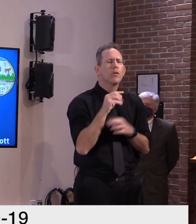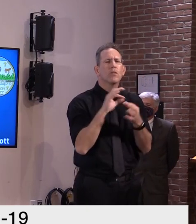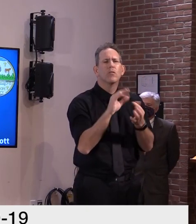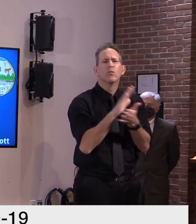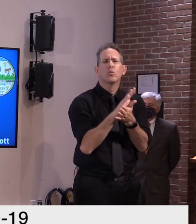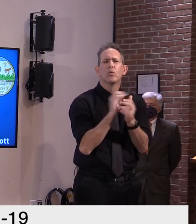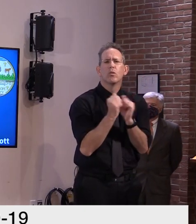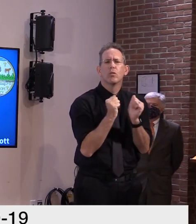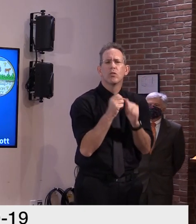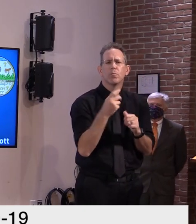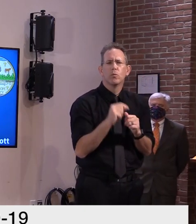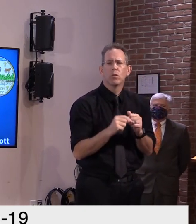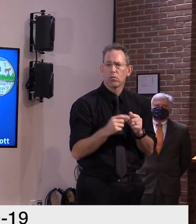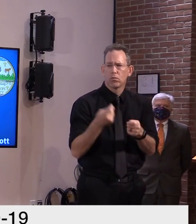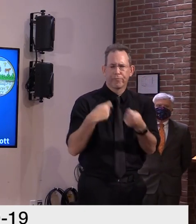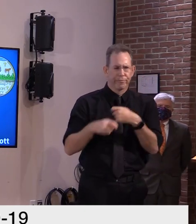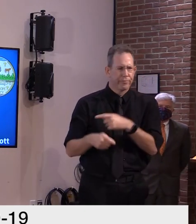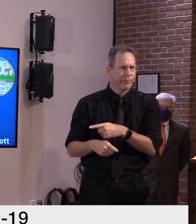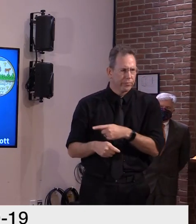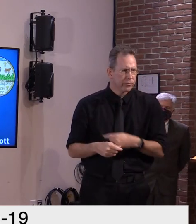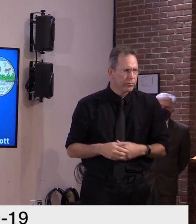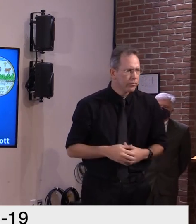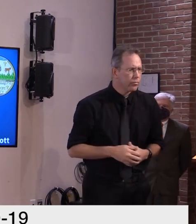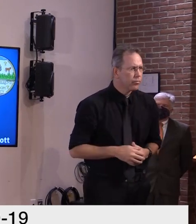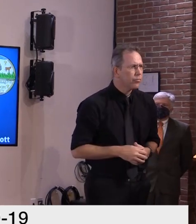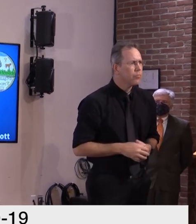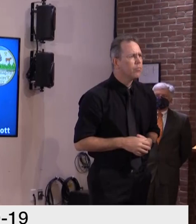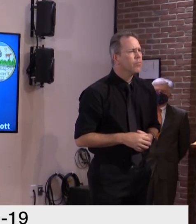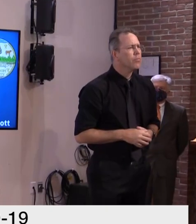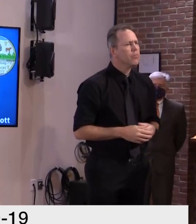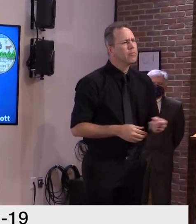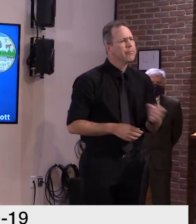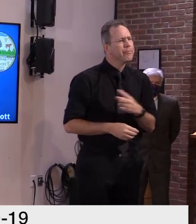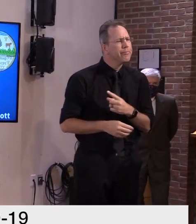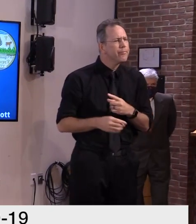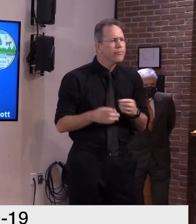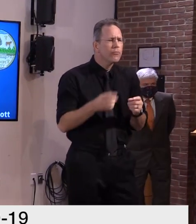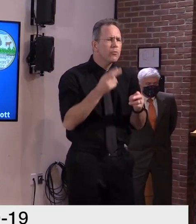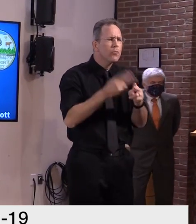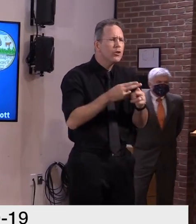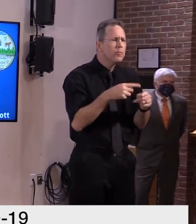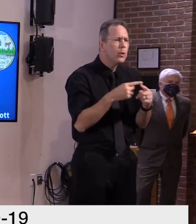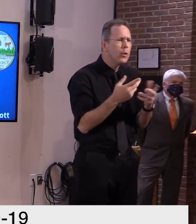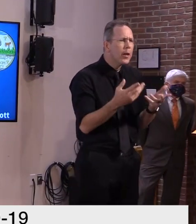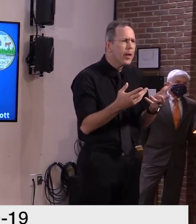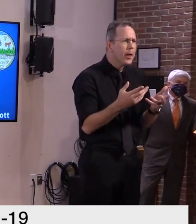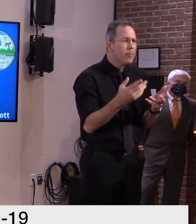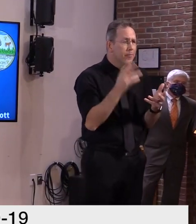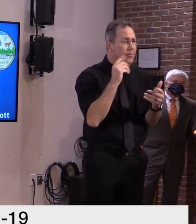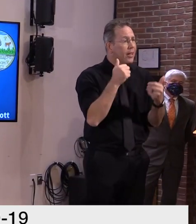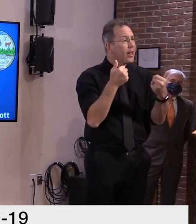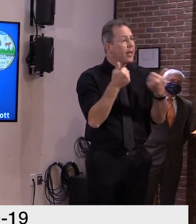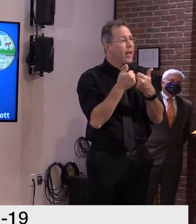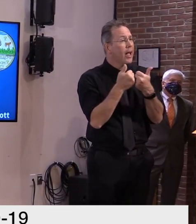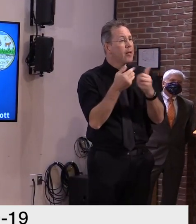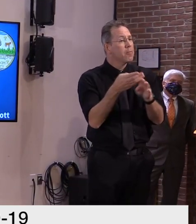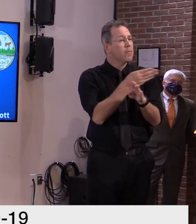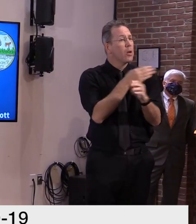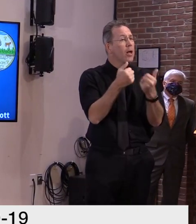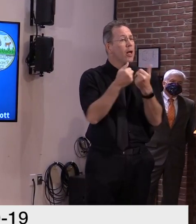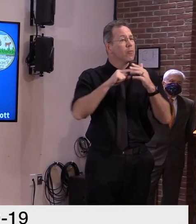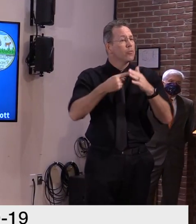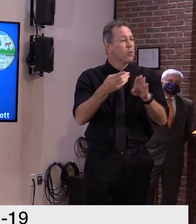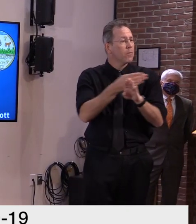You mentioned that the state is highly discouraging gatherings off the ice and off the court. I'm wondering if there will be